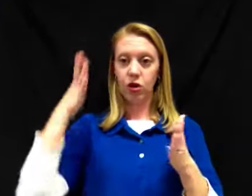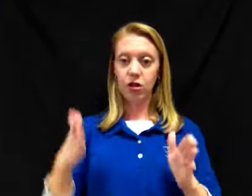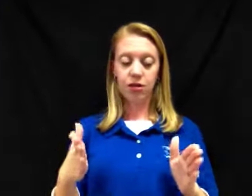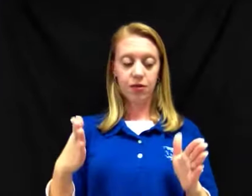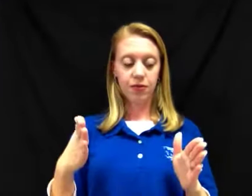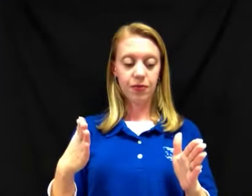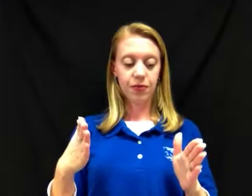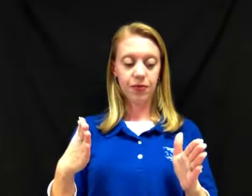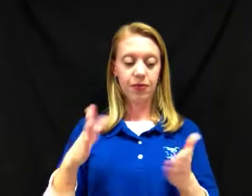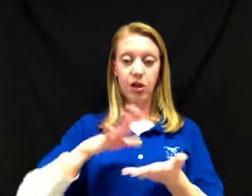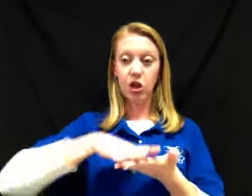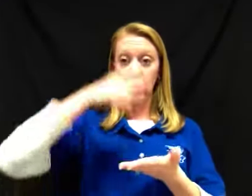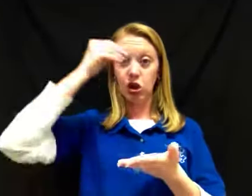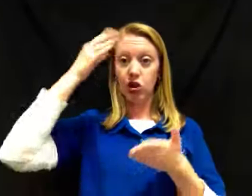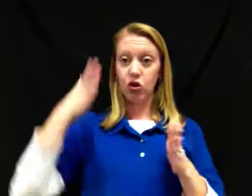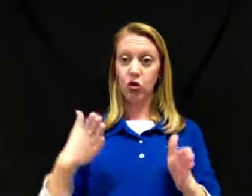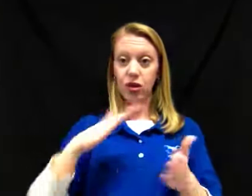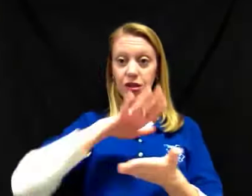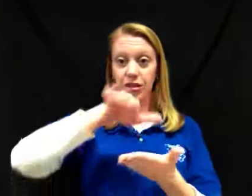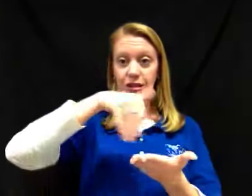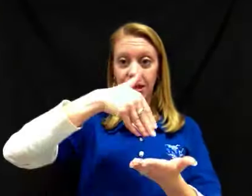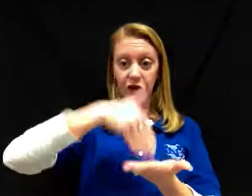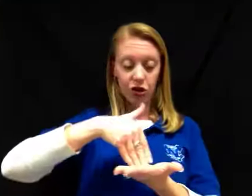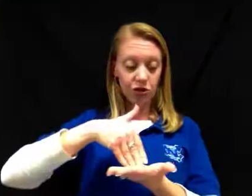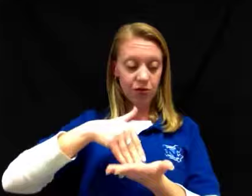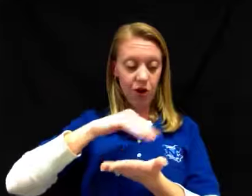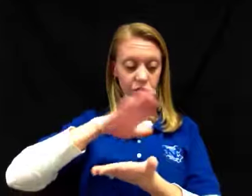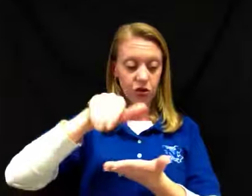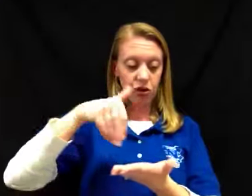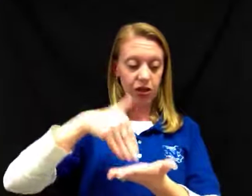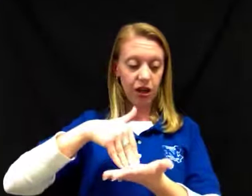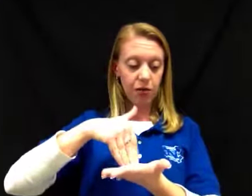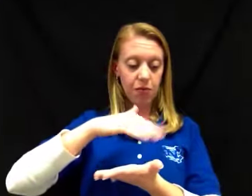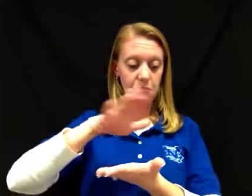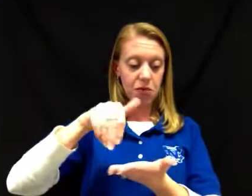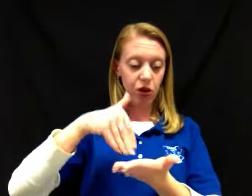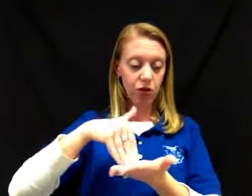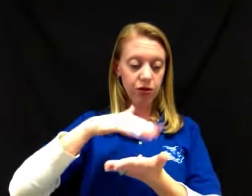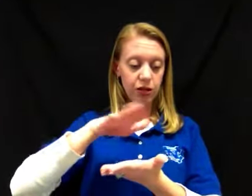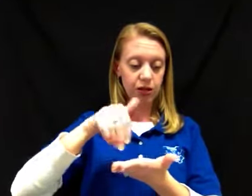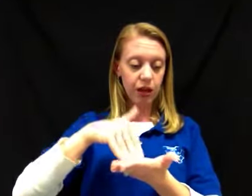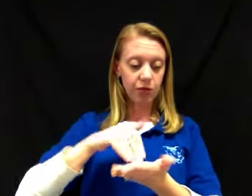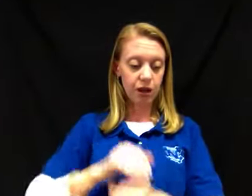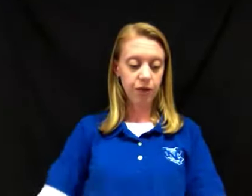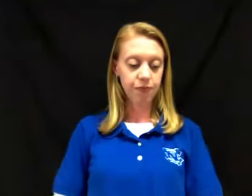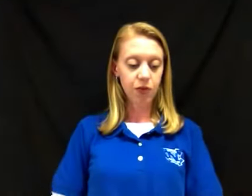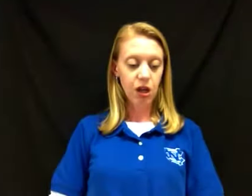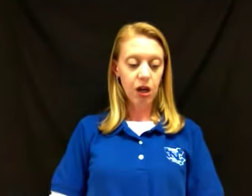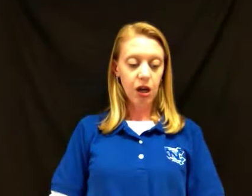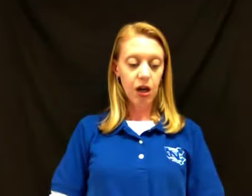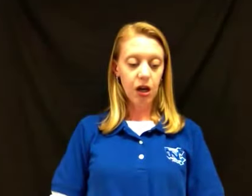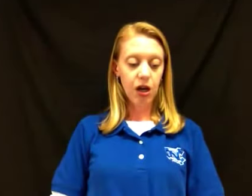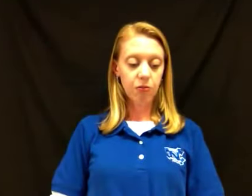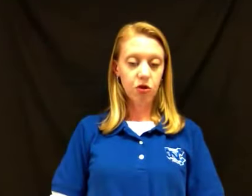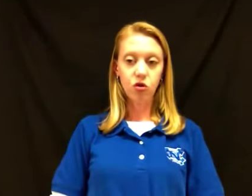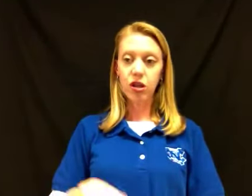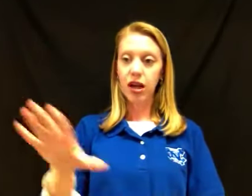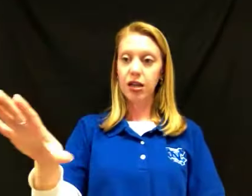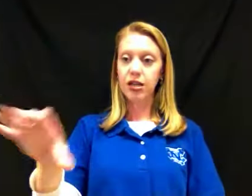Student. Student center, also the sign middle, the same sign. To take